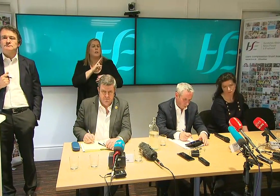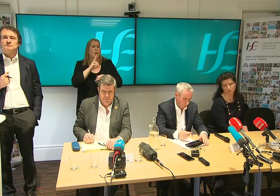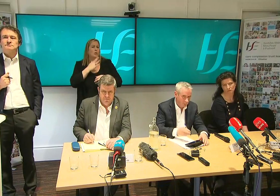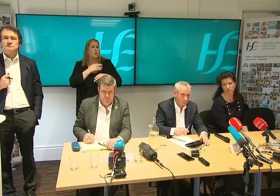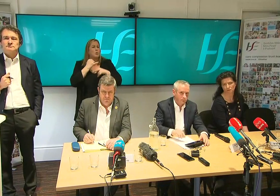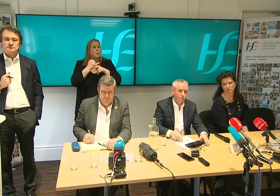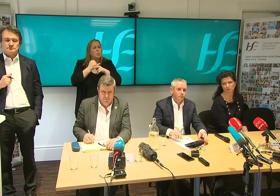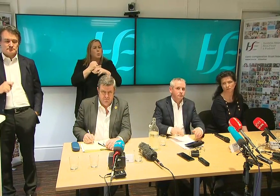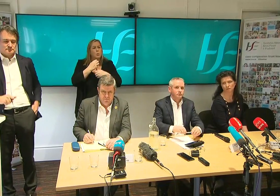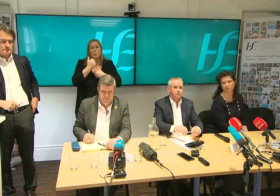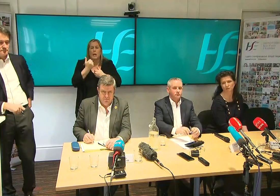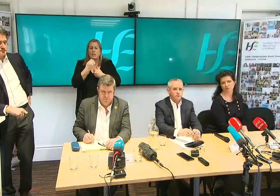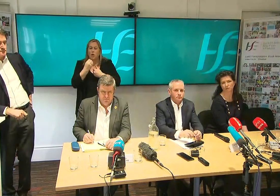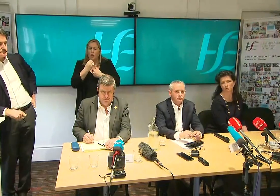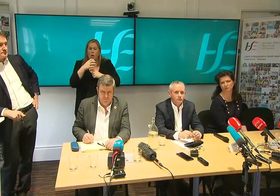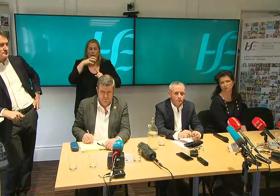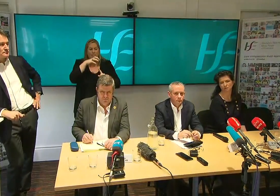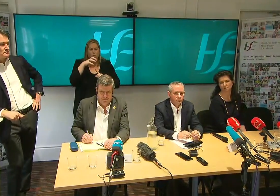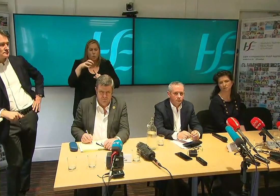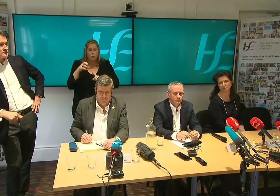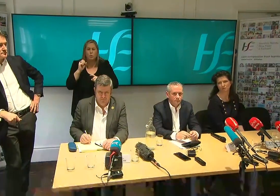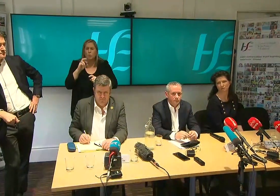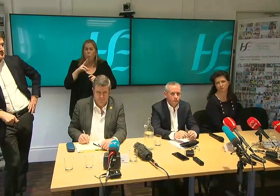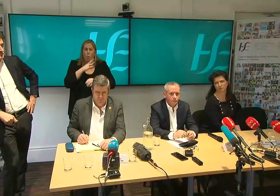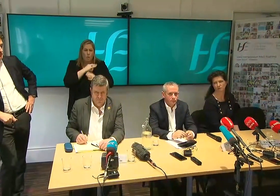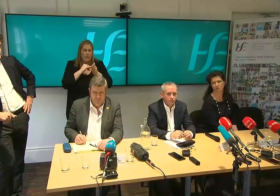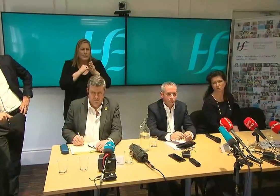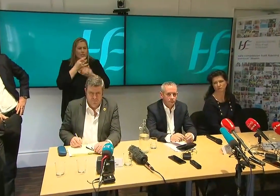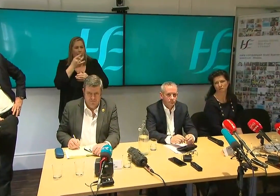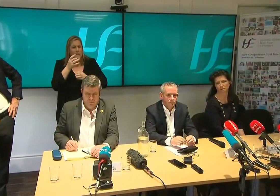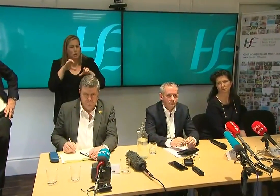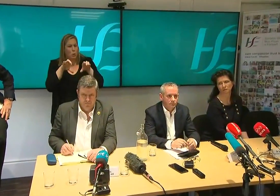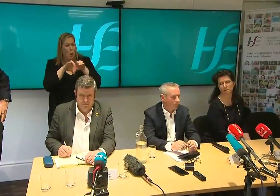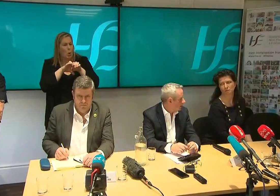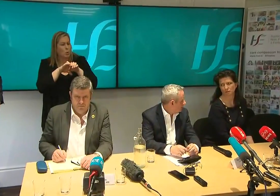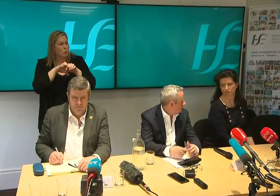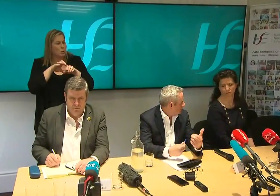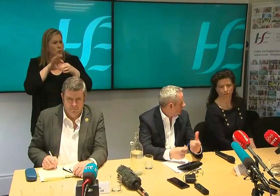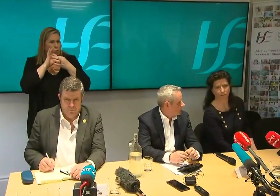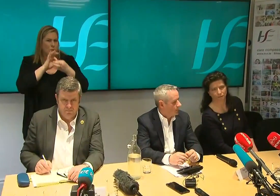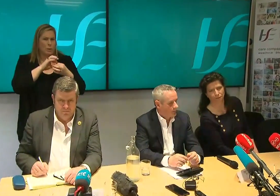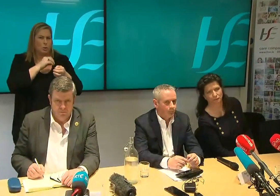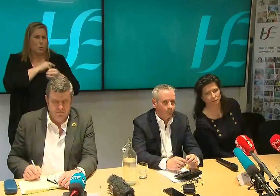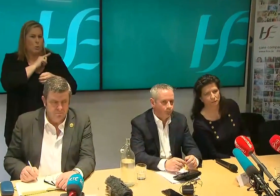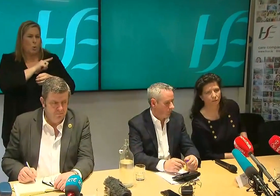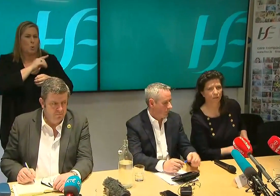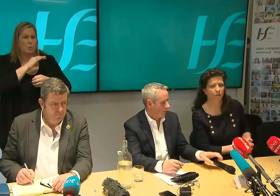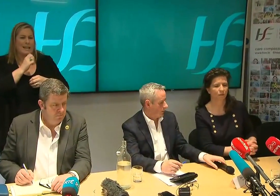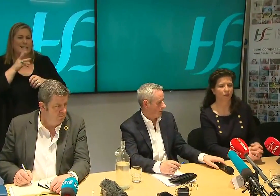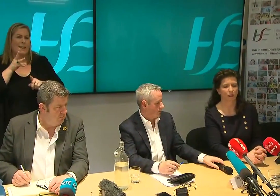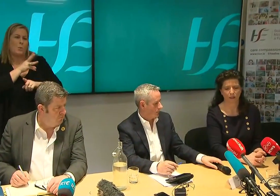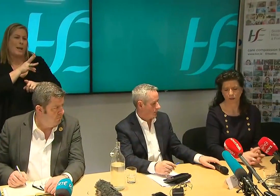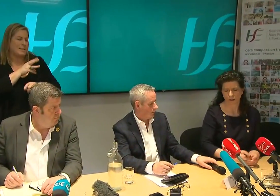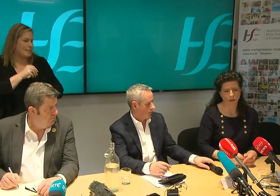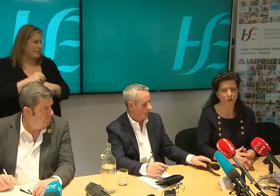have any other institutions or organisations been asked to close in relation to the cases in the West?